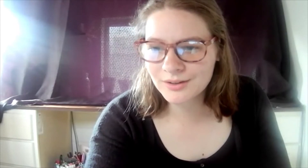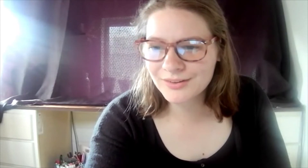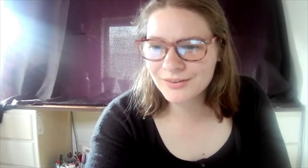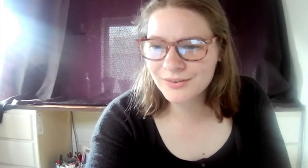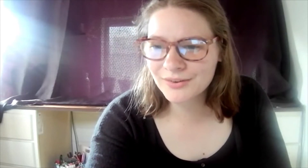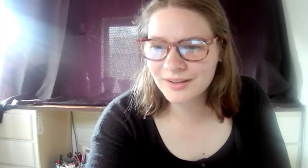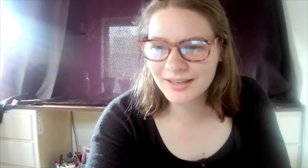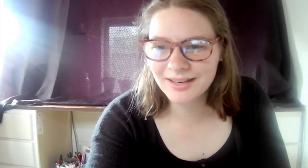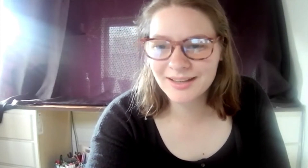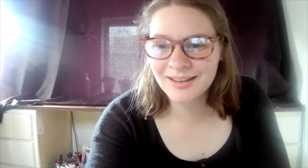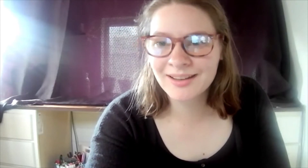Good.